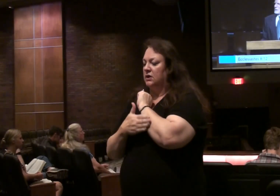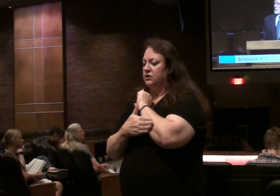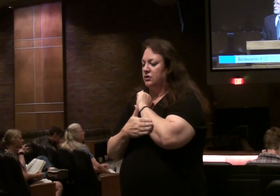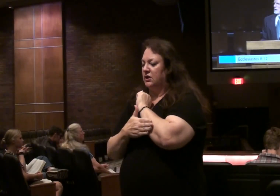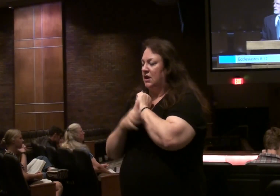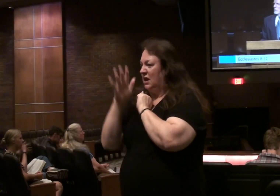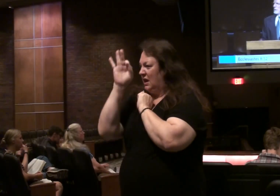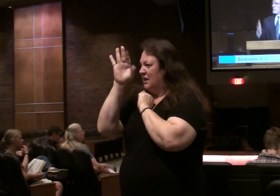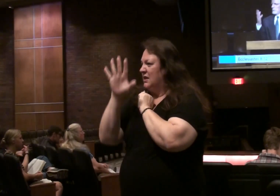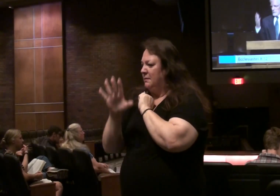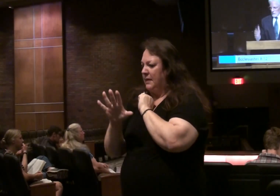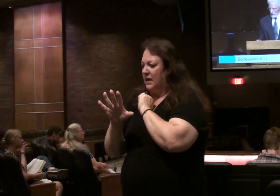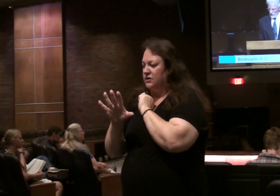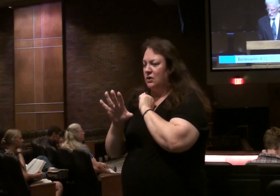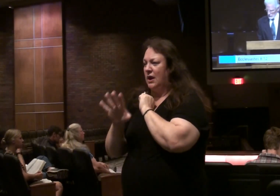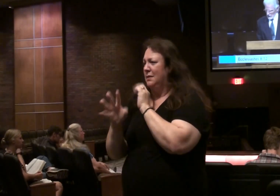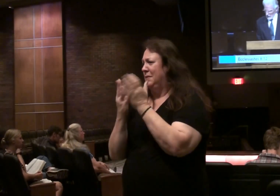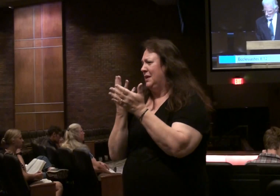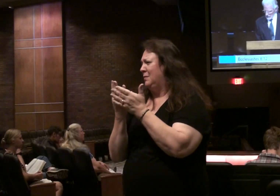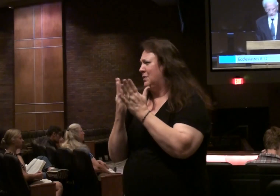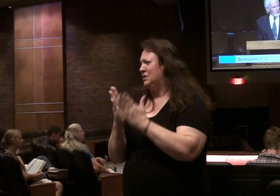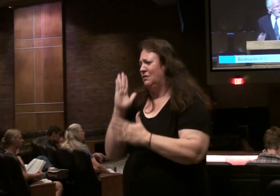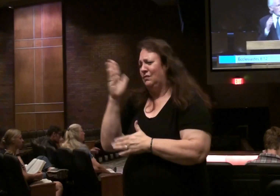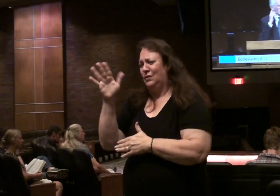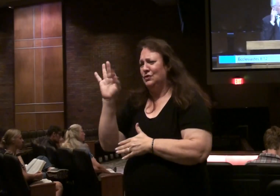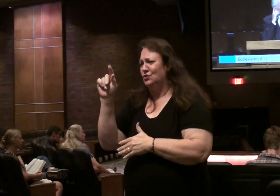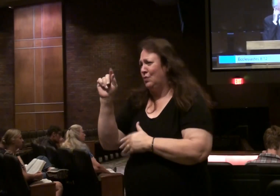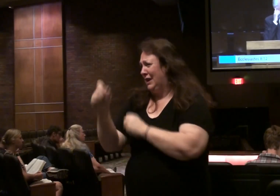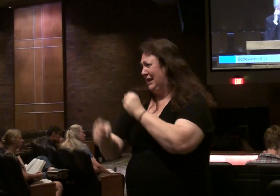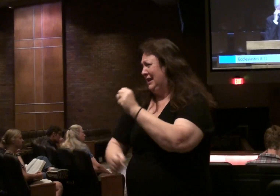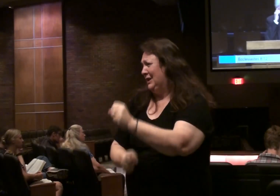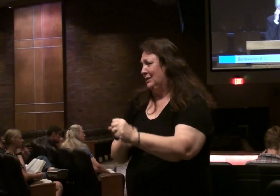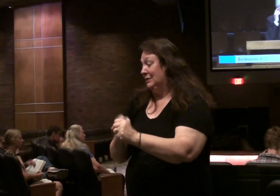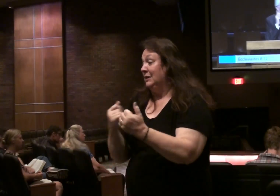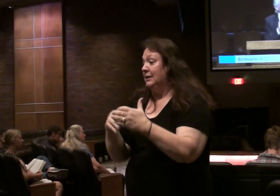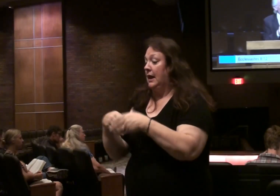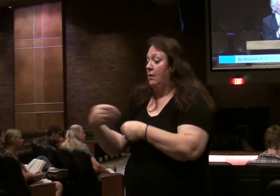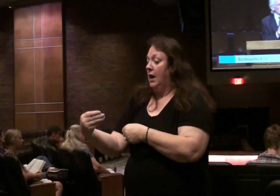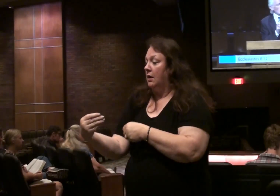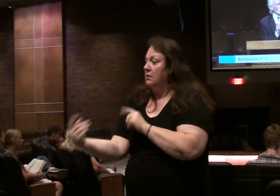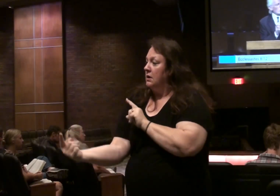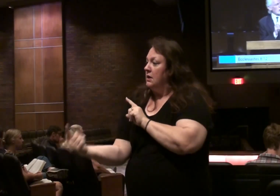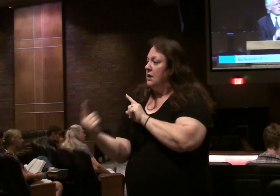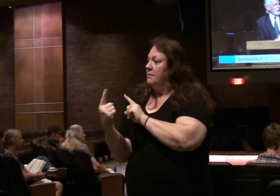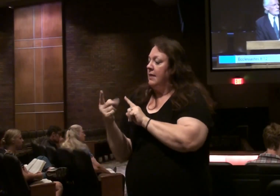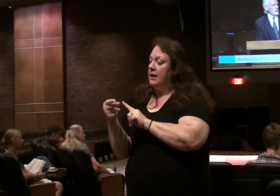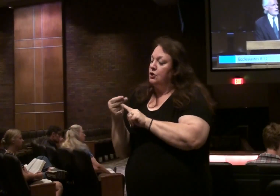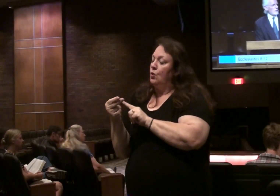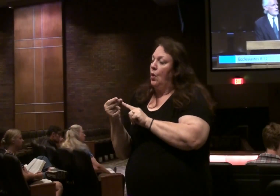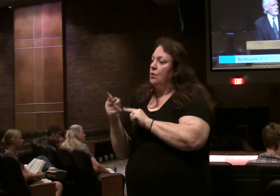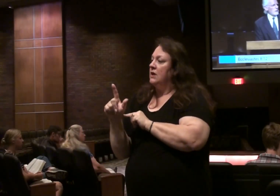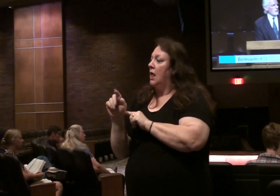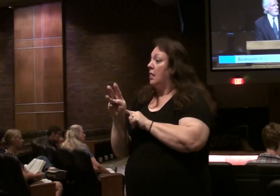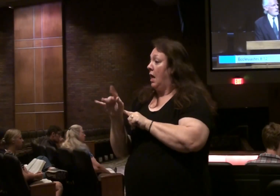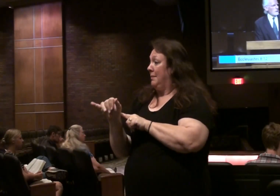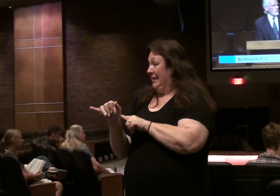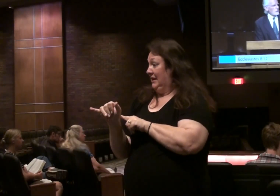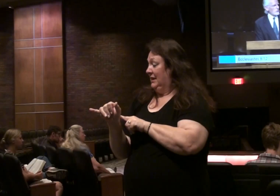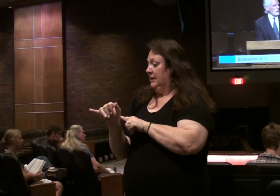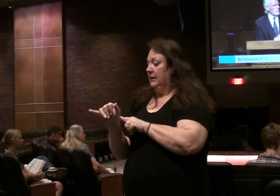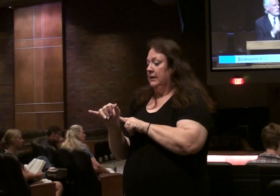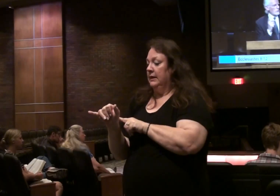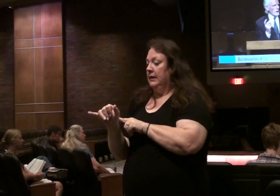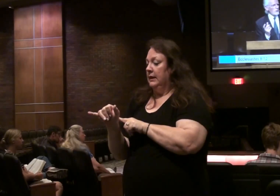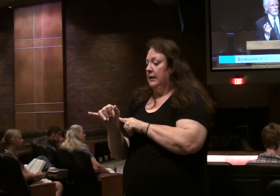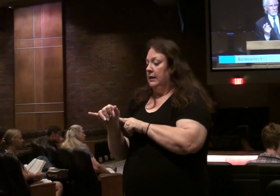the pastor I was meeting with had been in prison for over 20 years. He's now out. He met with us in a hotel lobby. He